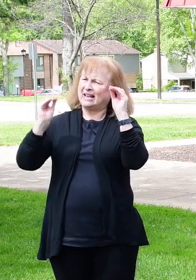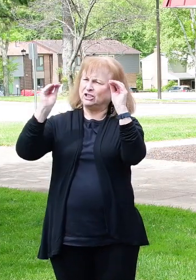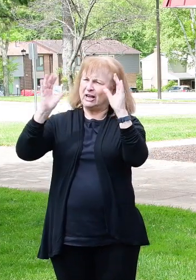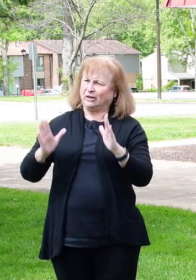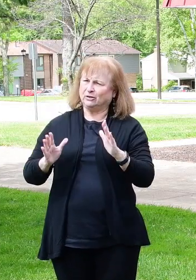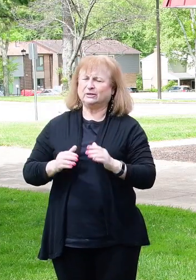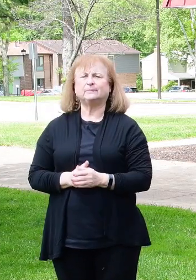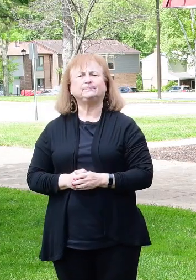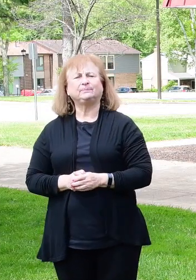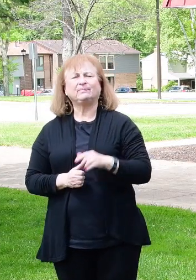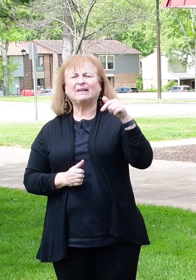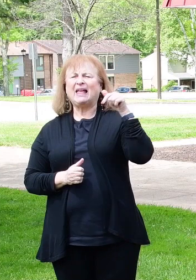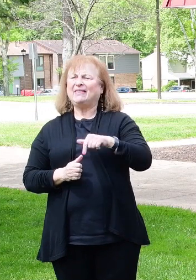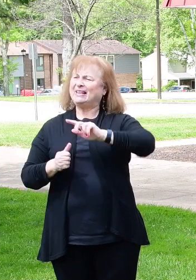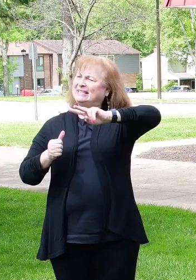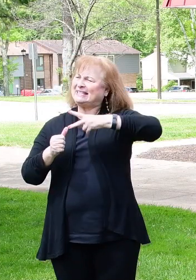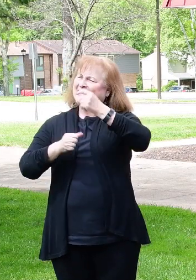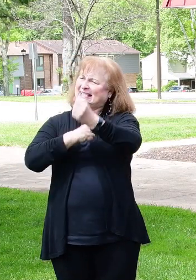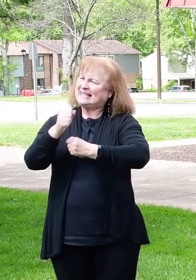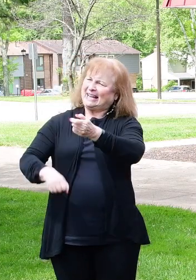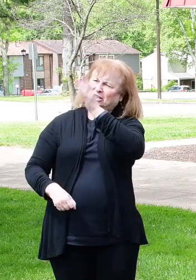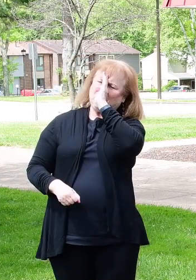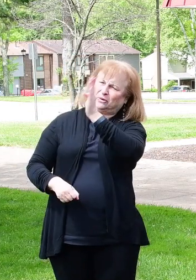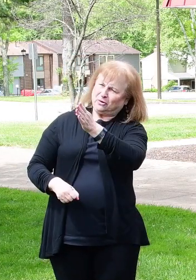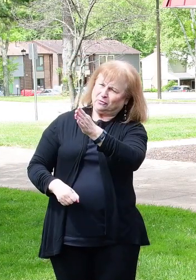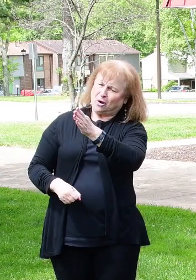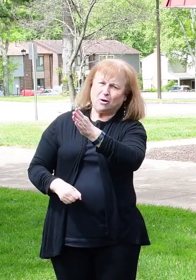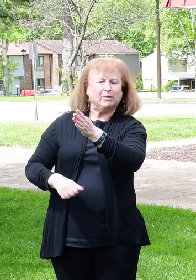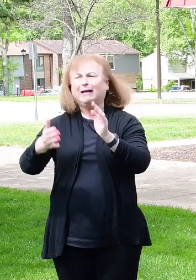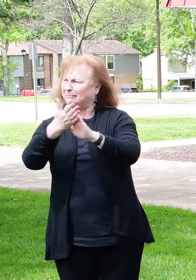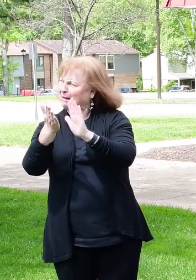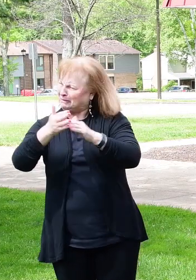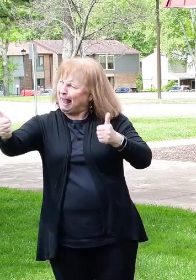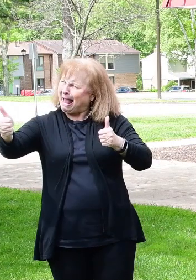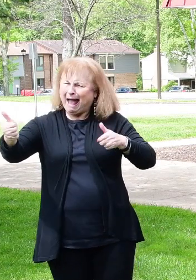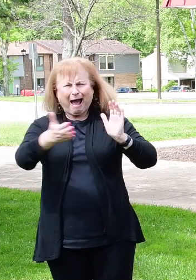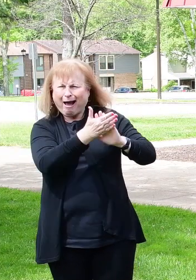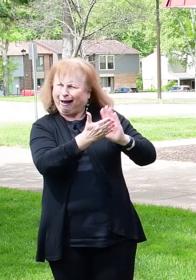educators. This is the second year in a row. Yeah, that's good.